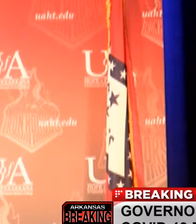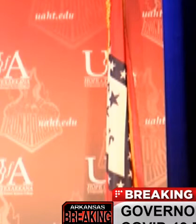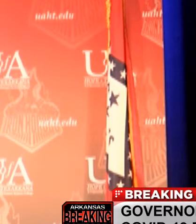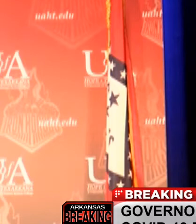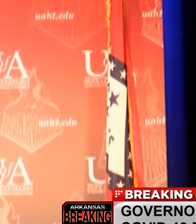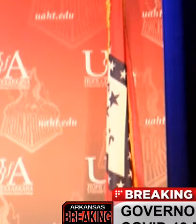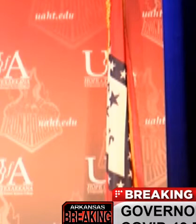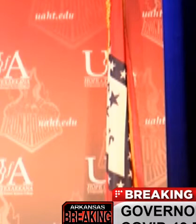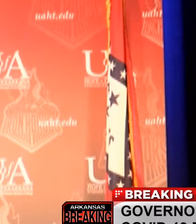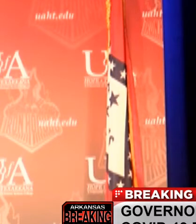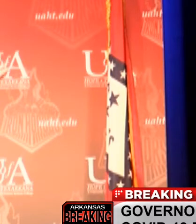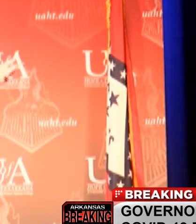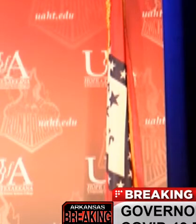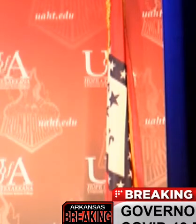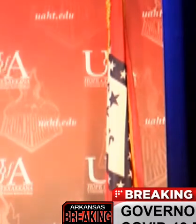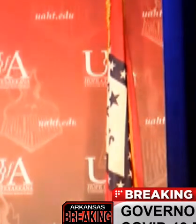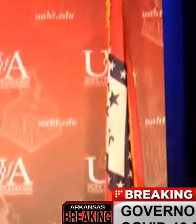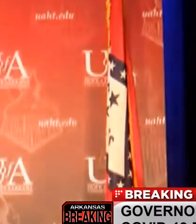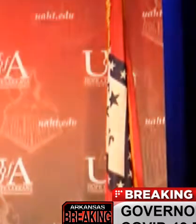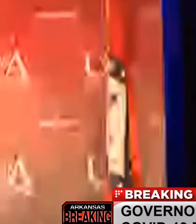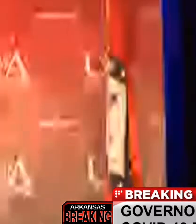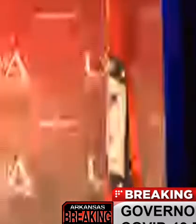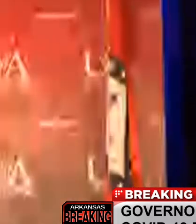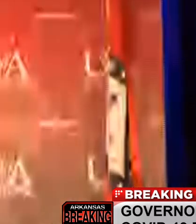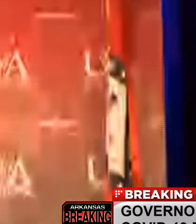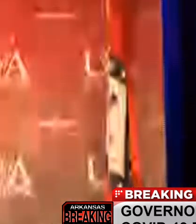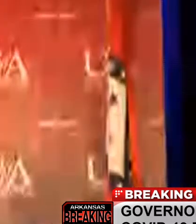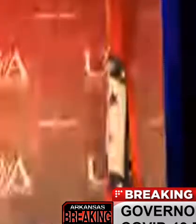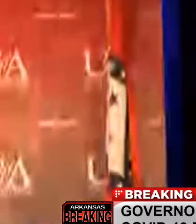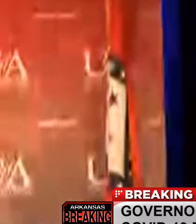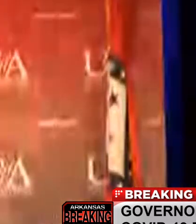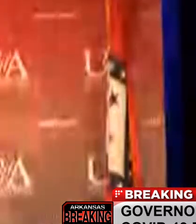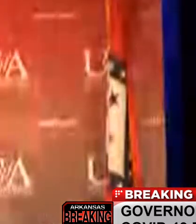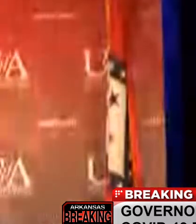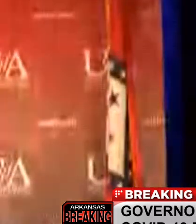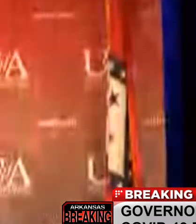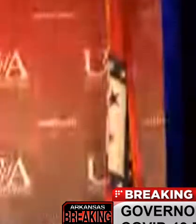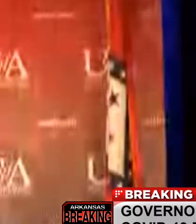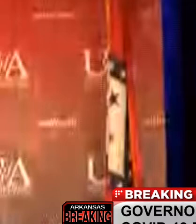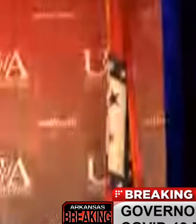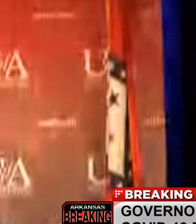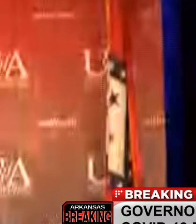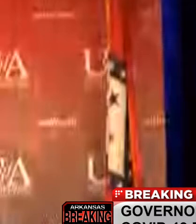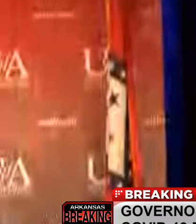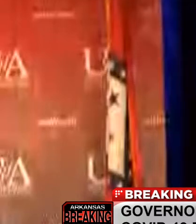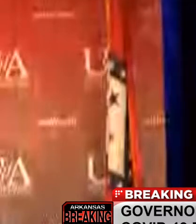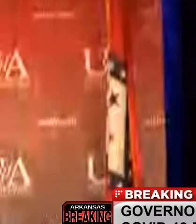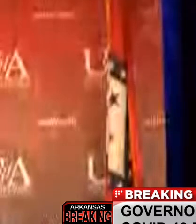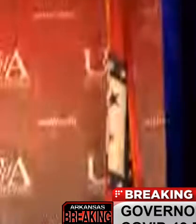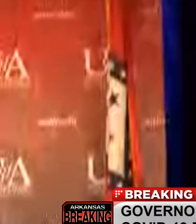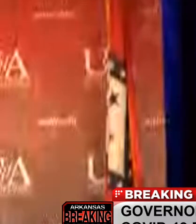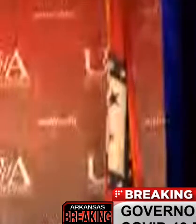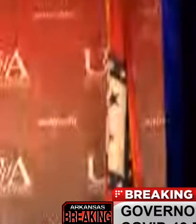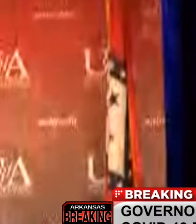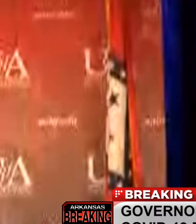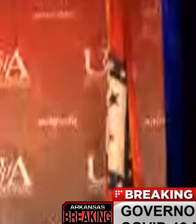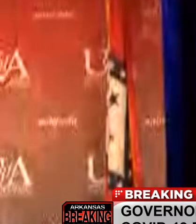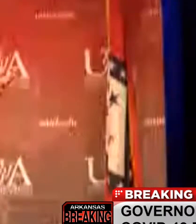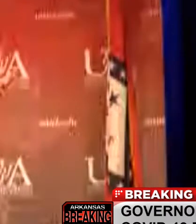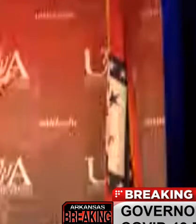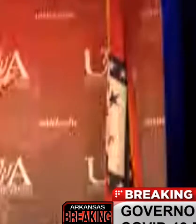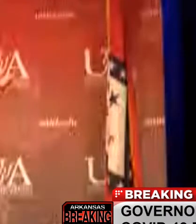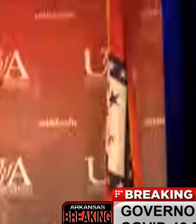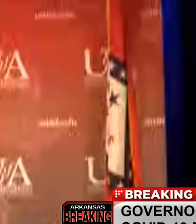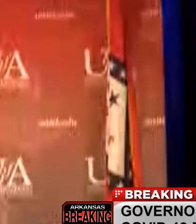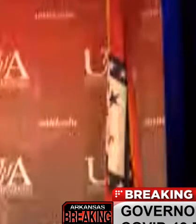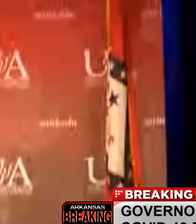being challenged. And then let's go on to the 14-day average. I know this is too busy for you to